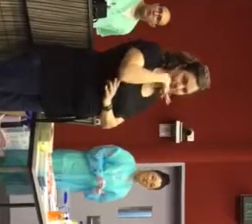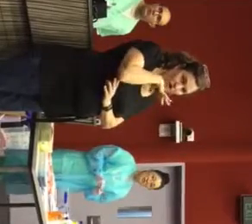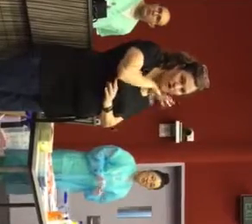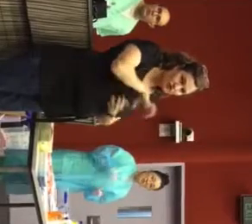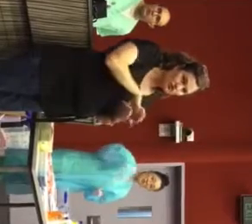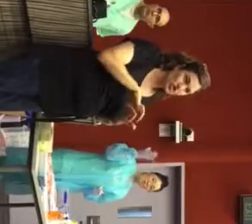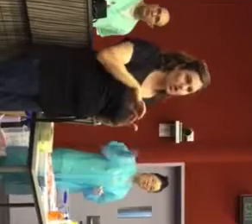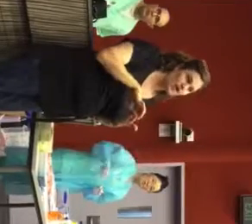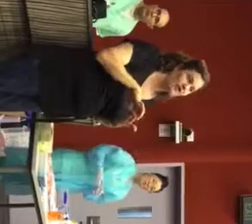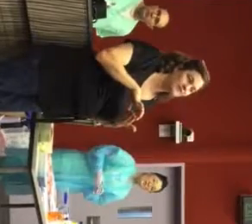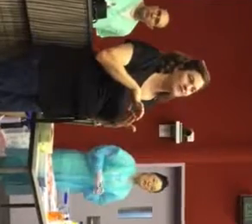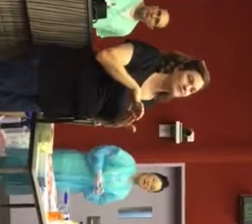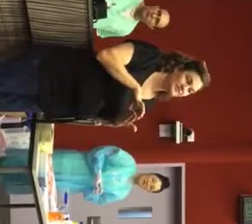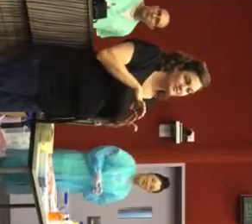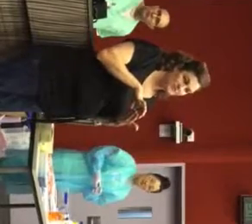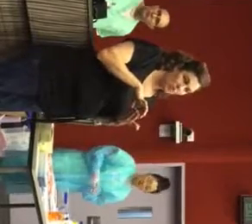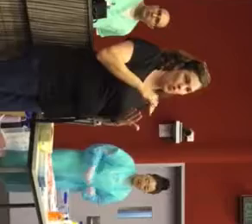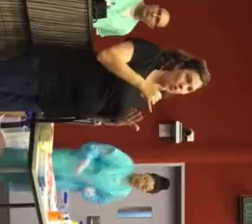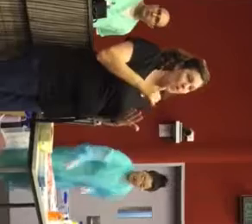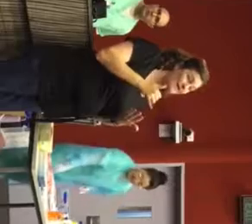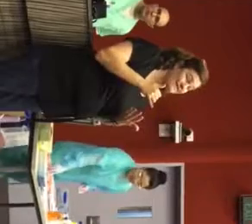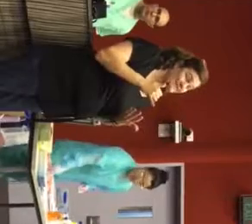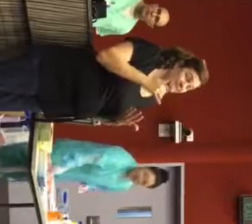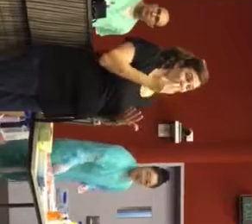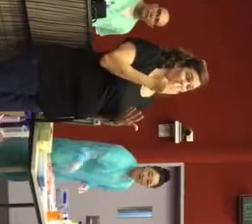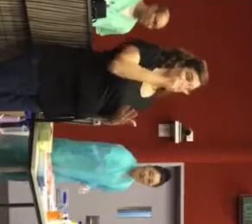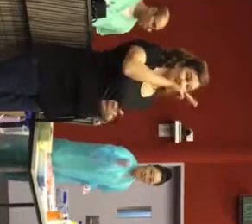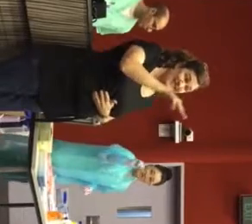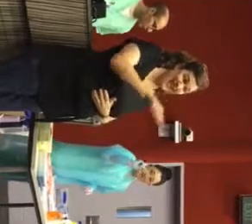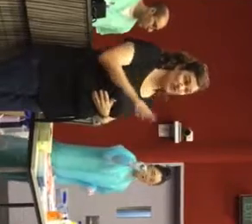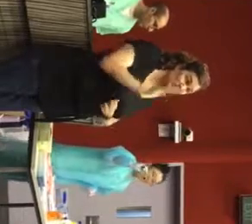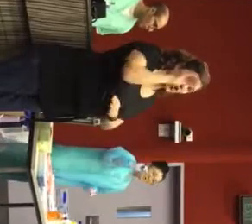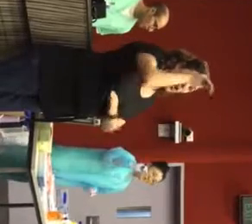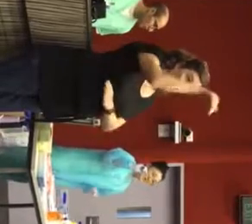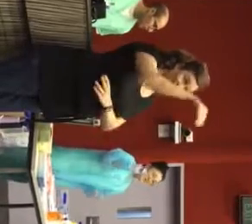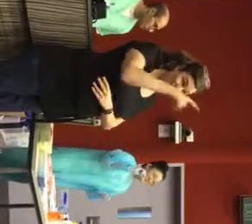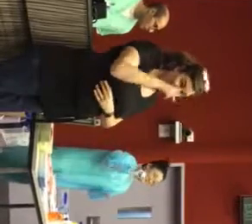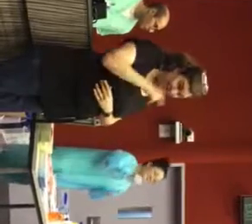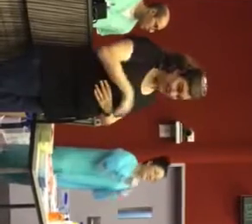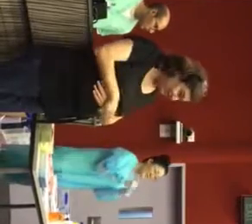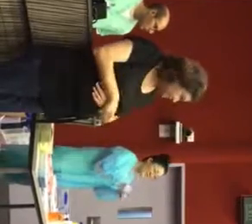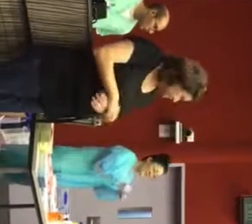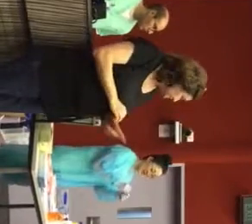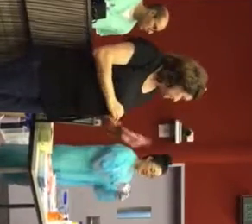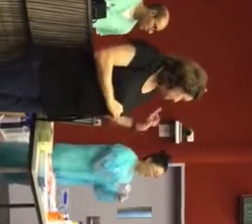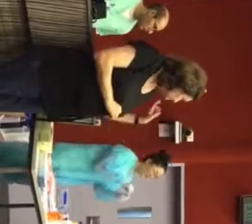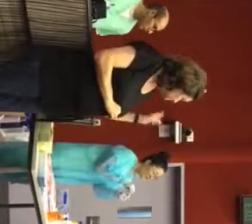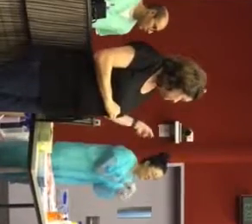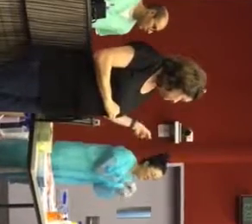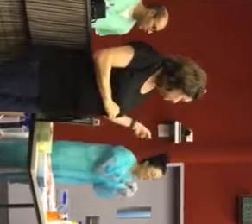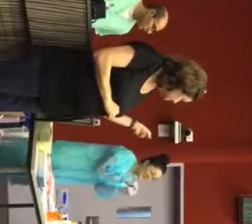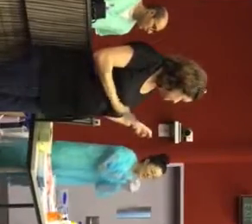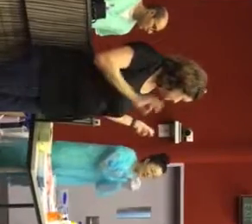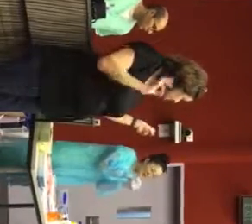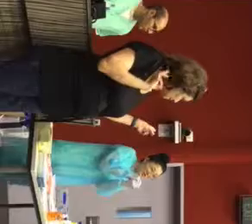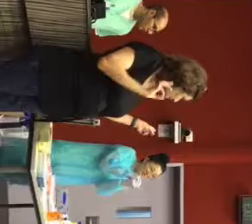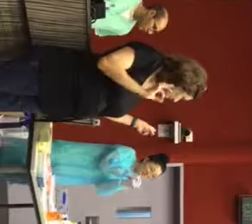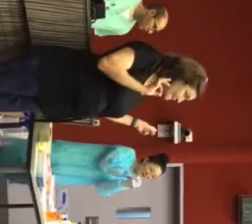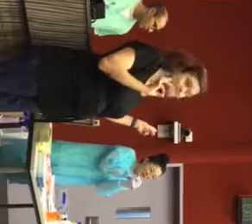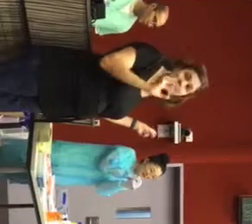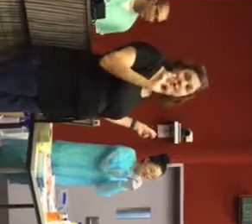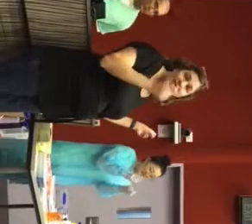$1,500 to go over $3,000. Okay. Particularly this chrome cover, it fits very well and very thin. It's